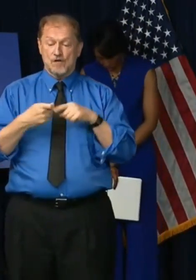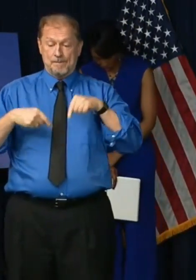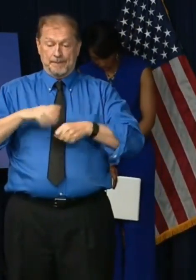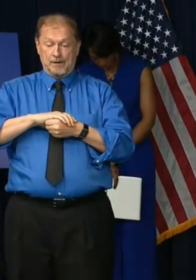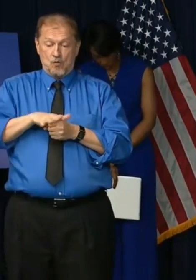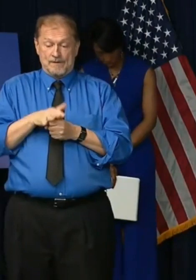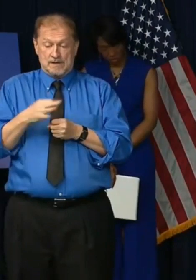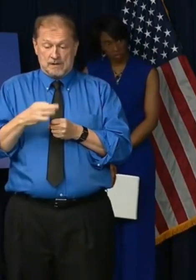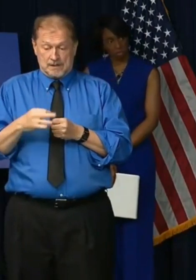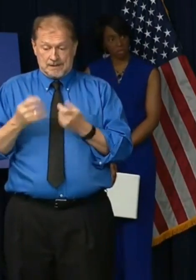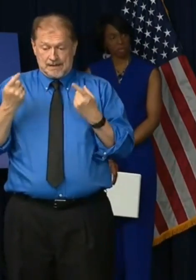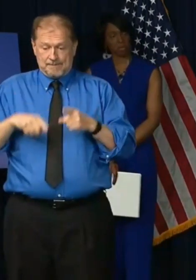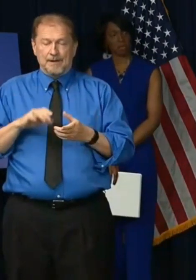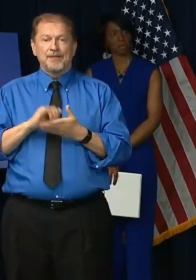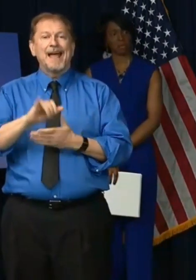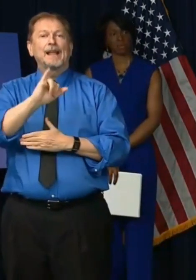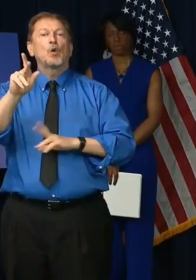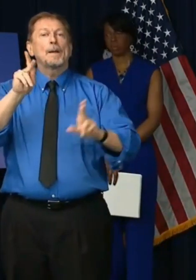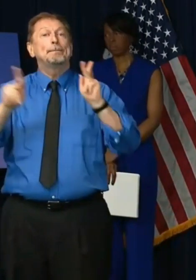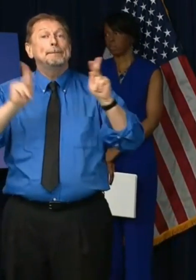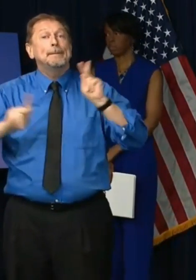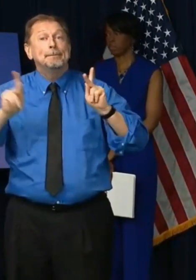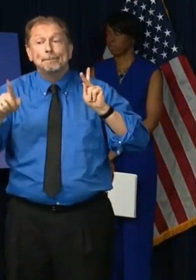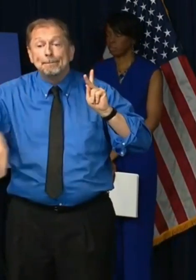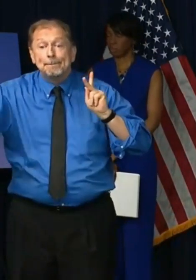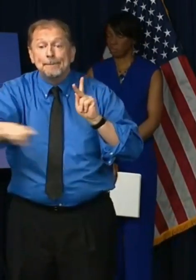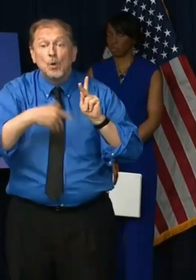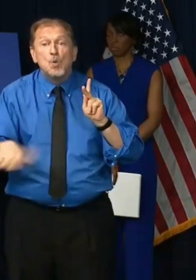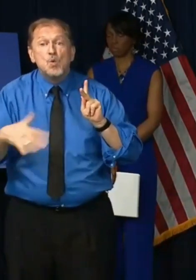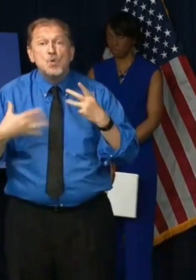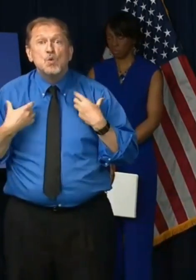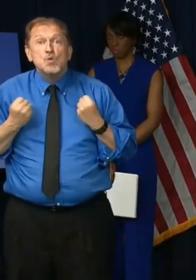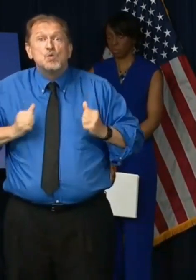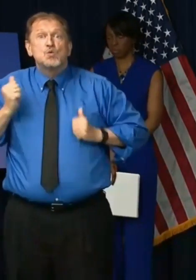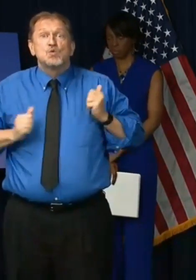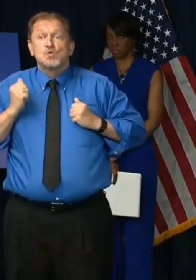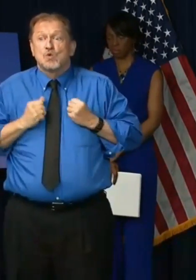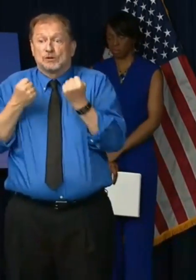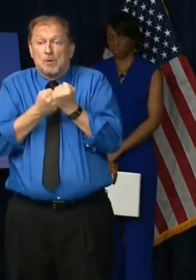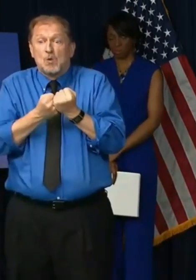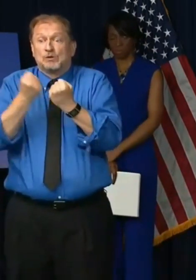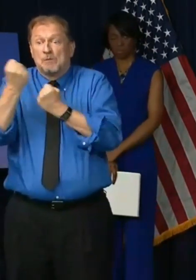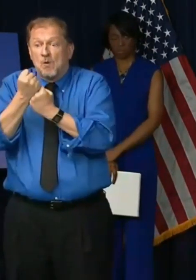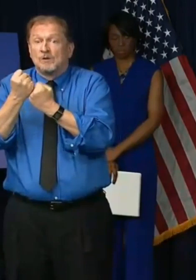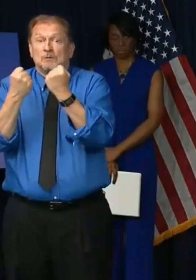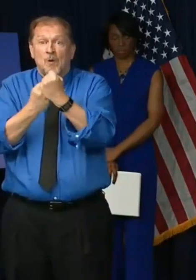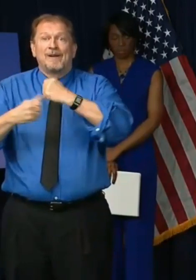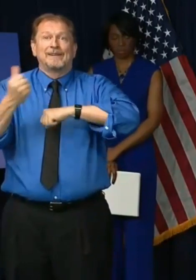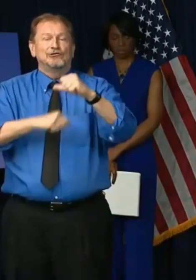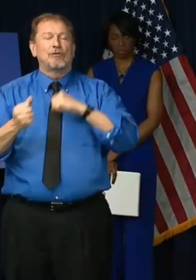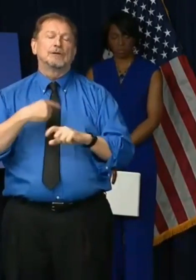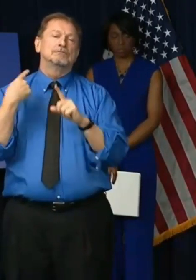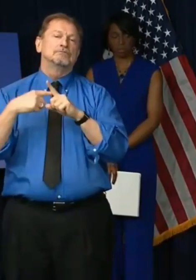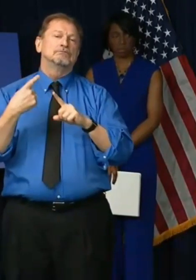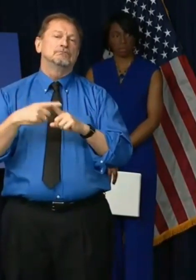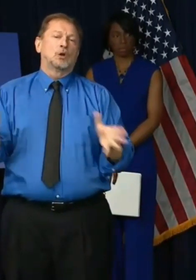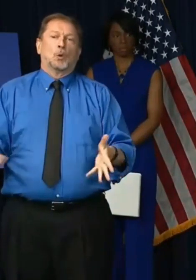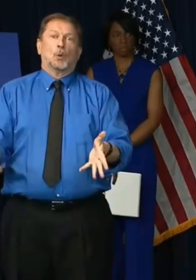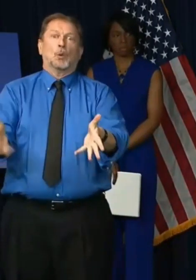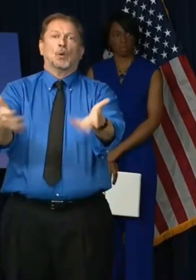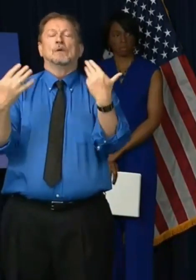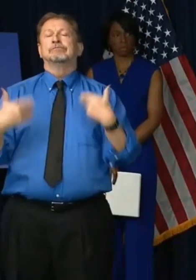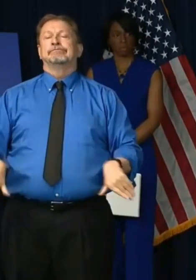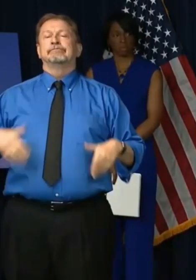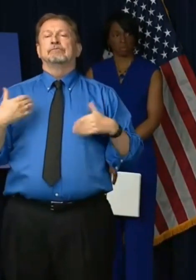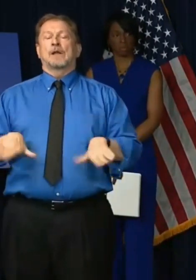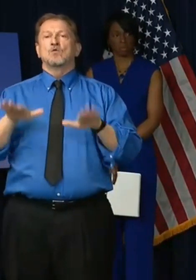that Illinoisans have really pulled together to support each other. It's amazing. I don't know who, in Cook County,